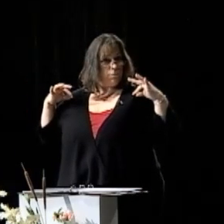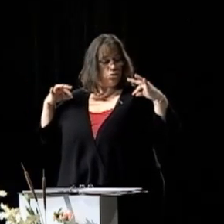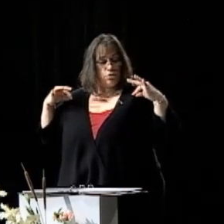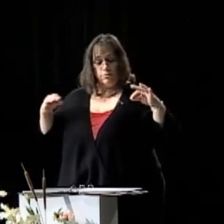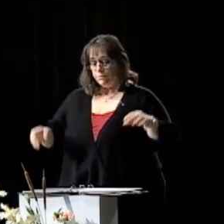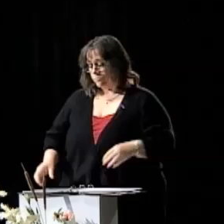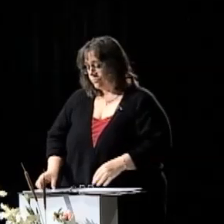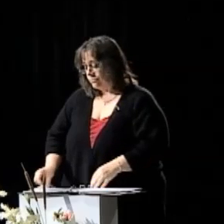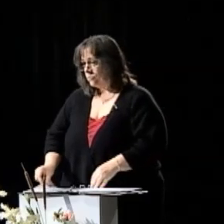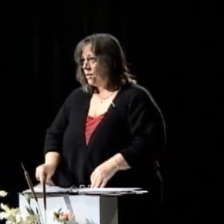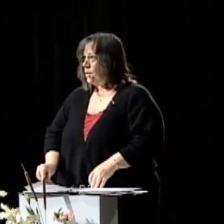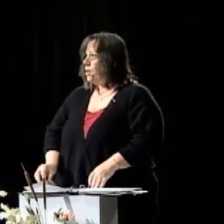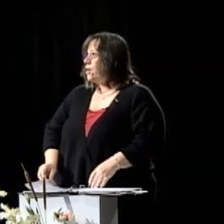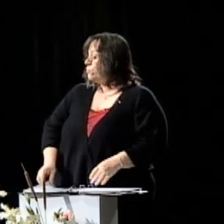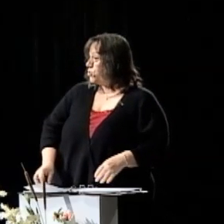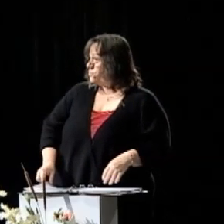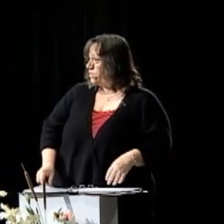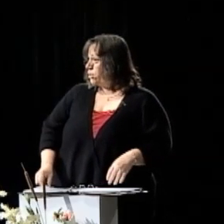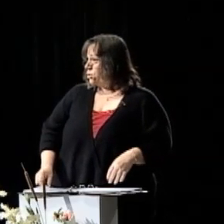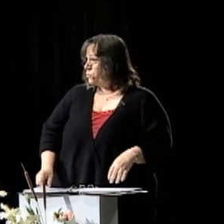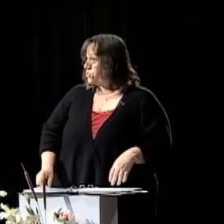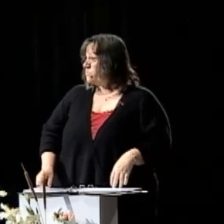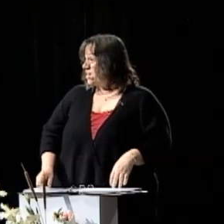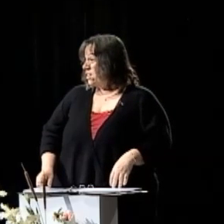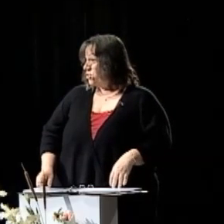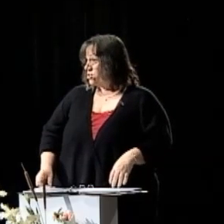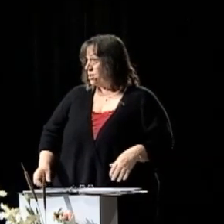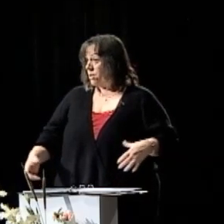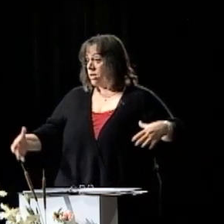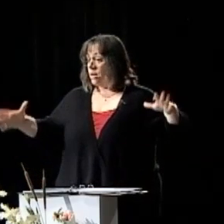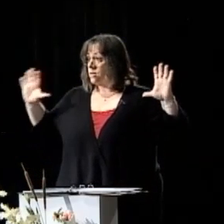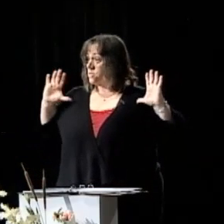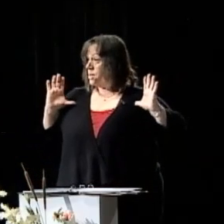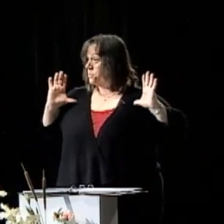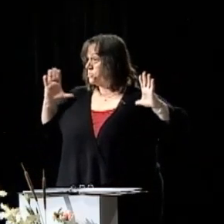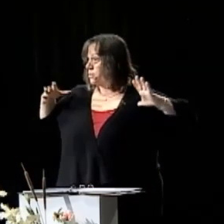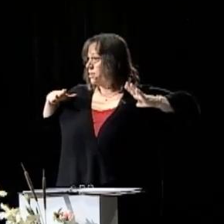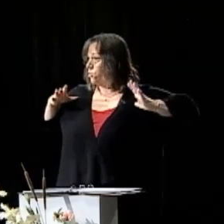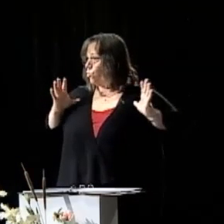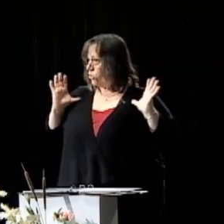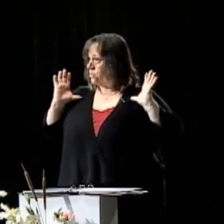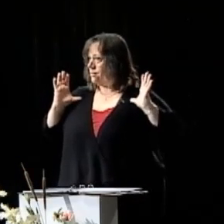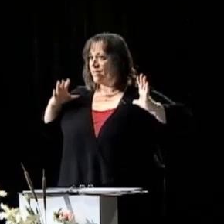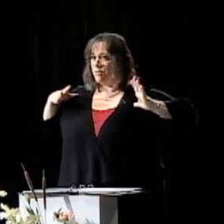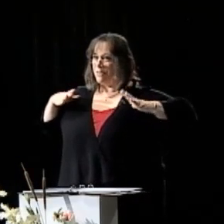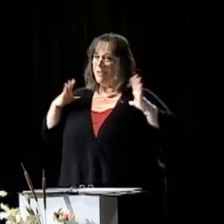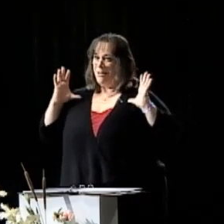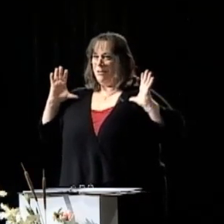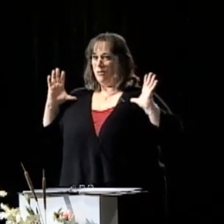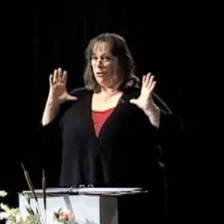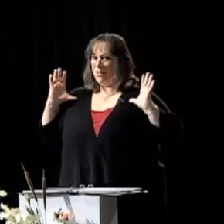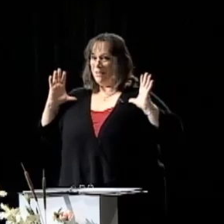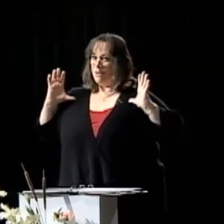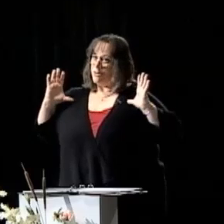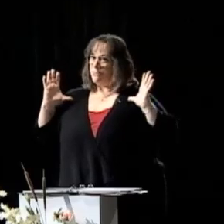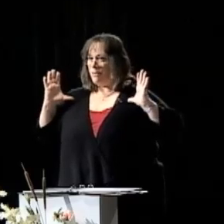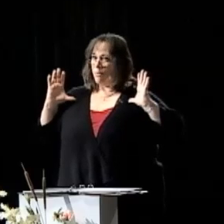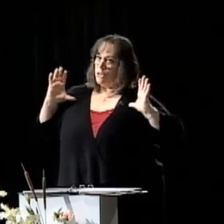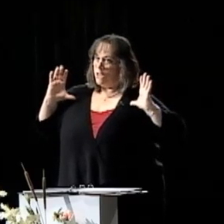shirt. Which is very close to vacation, I might add, because that is, you kind of hook you hook it like on your farmer jeans kind